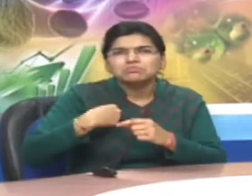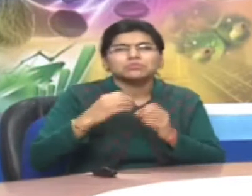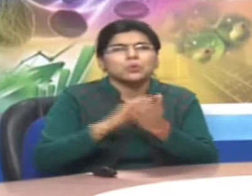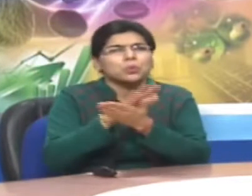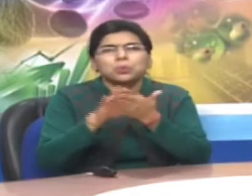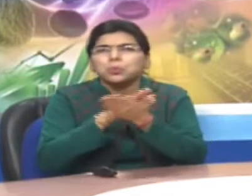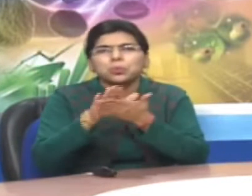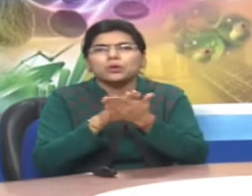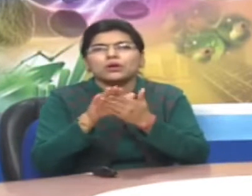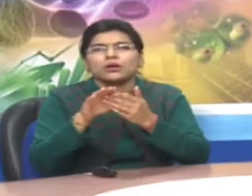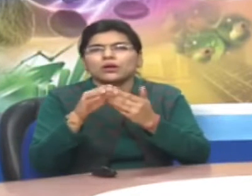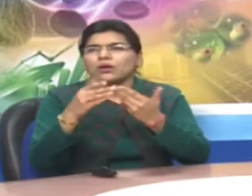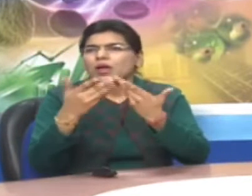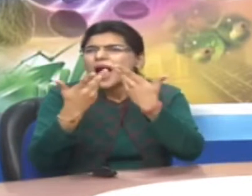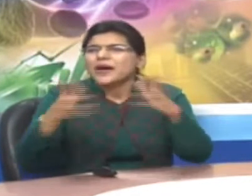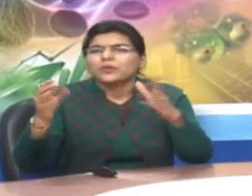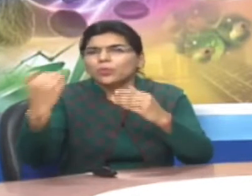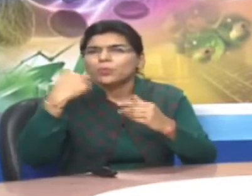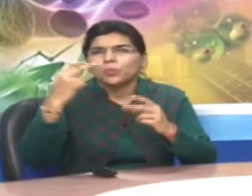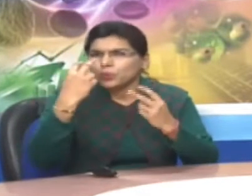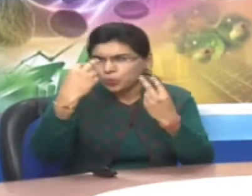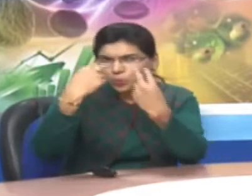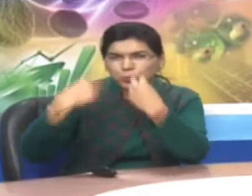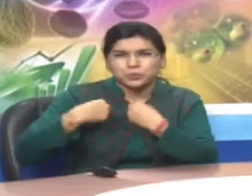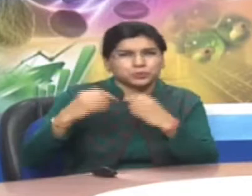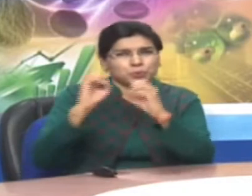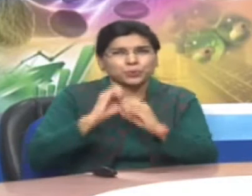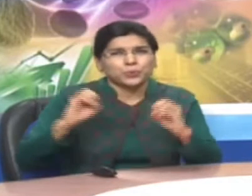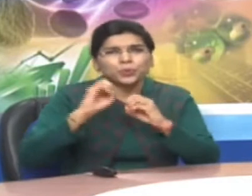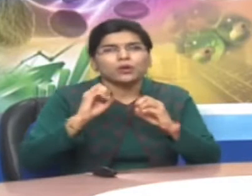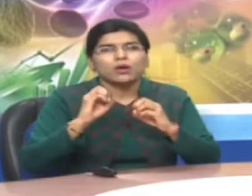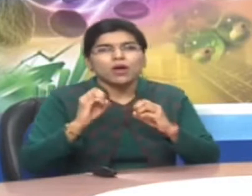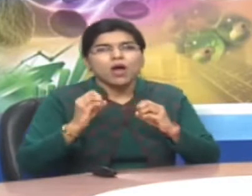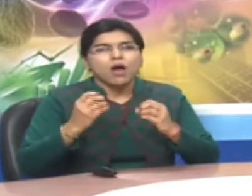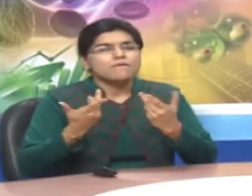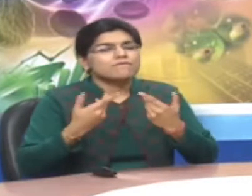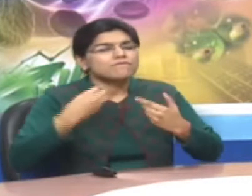Why do you think I'm here and gone tomorrow?